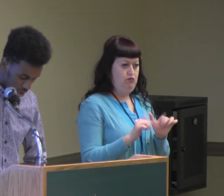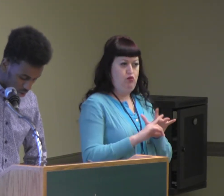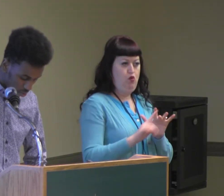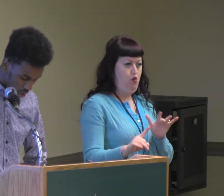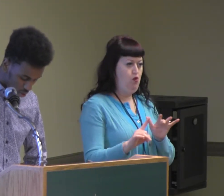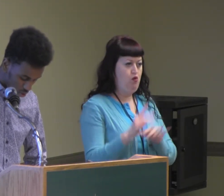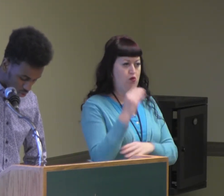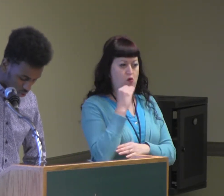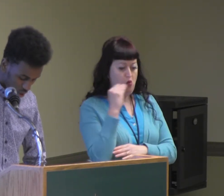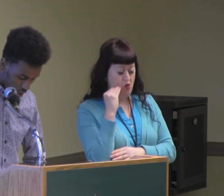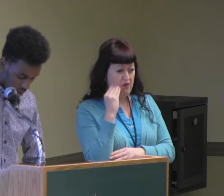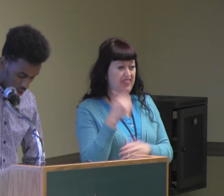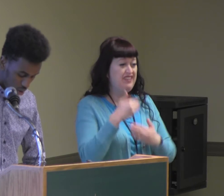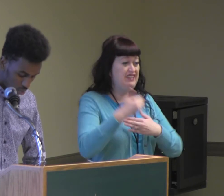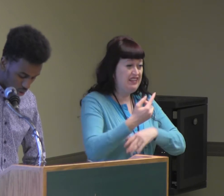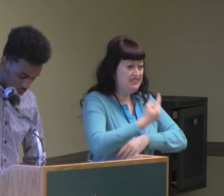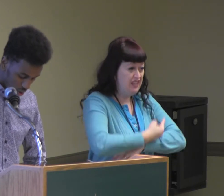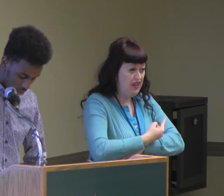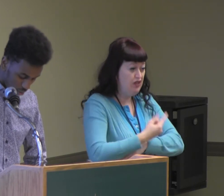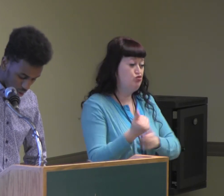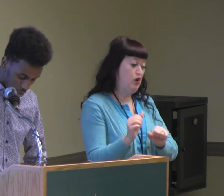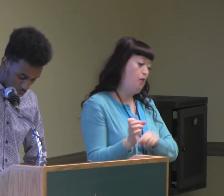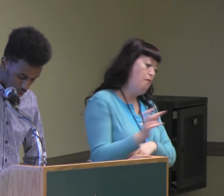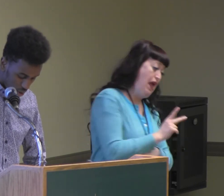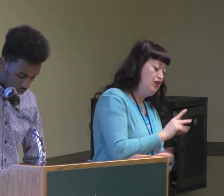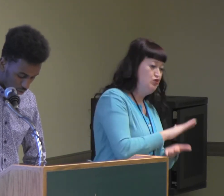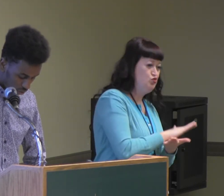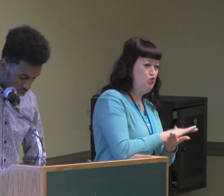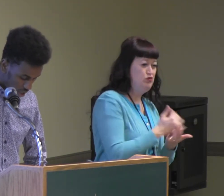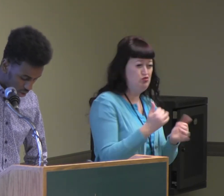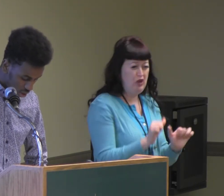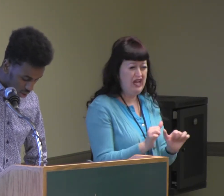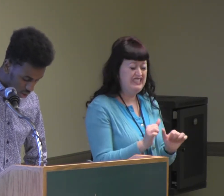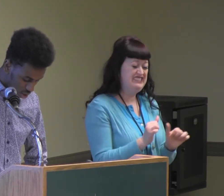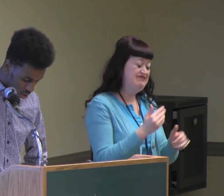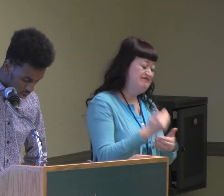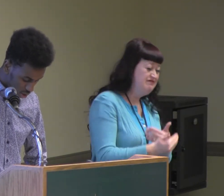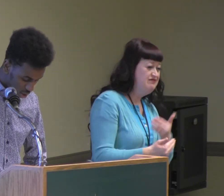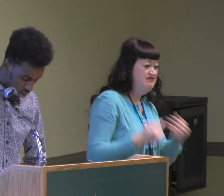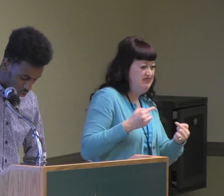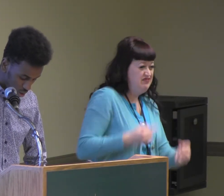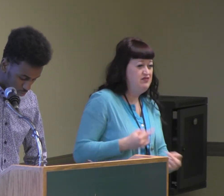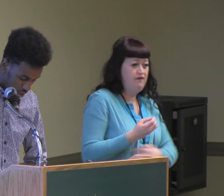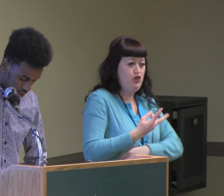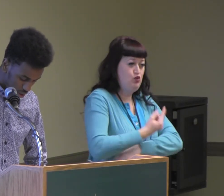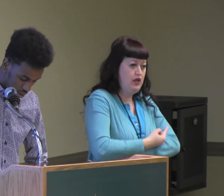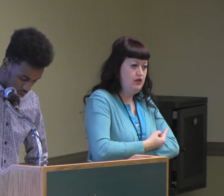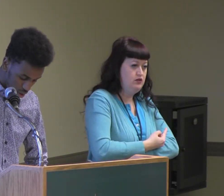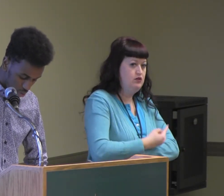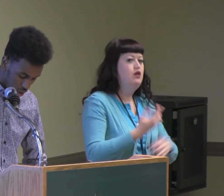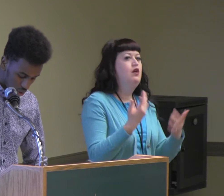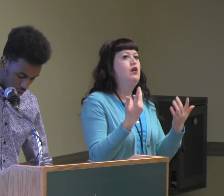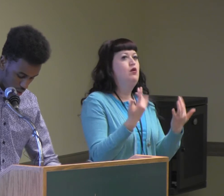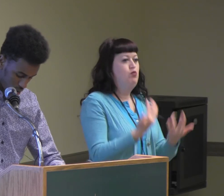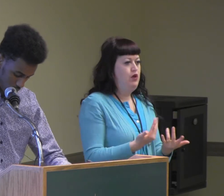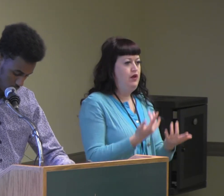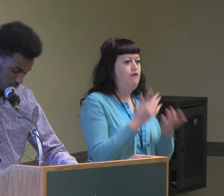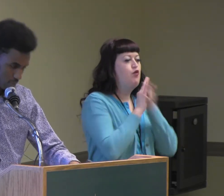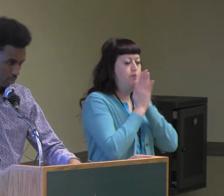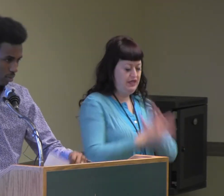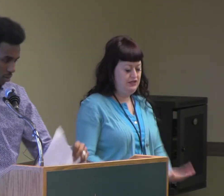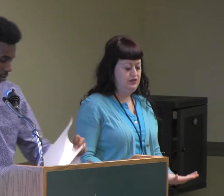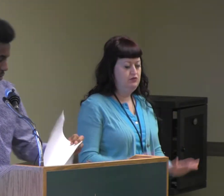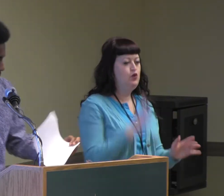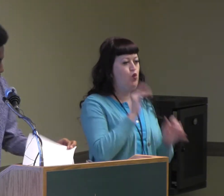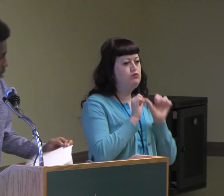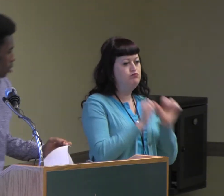try to come back to school again in the morning. We did that for a few days until there was a peace to be continued.